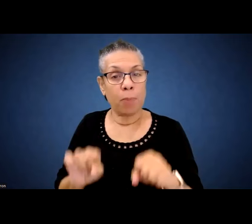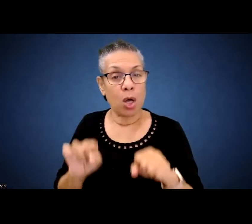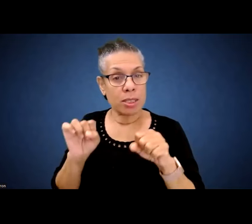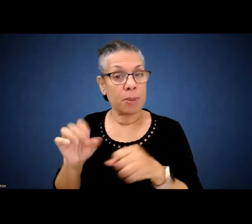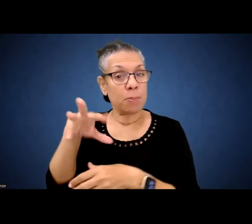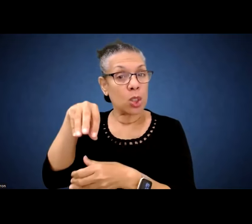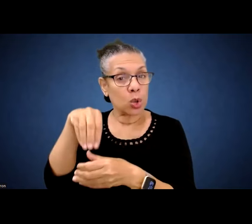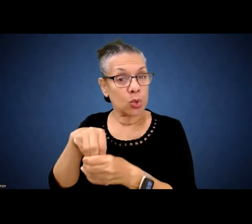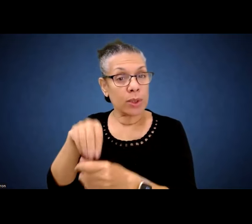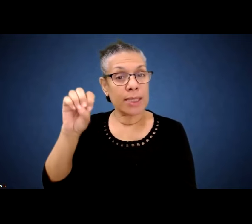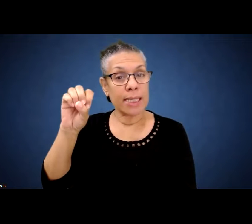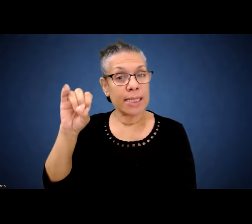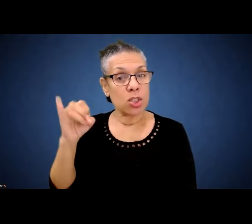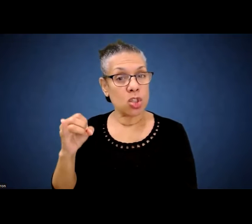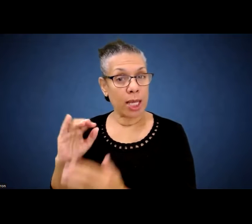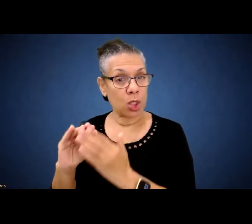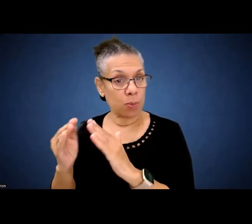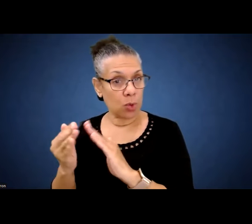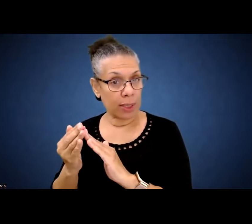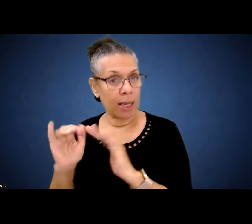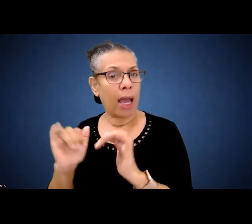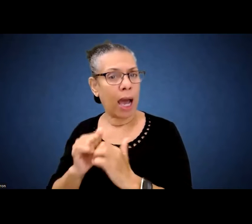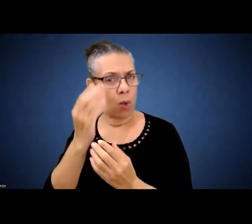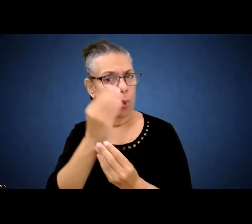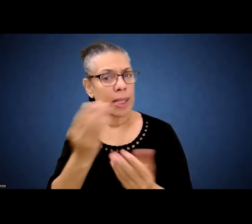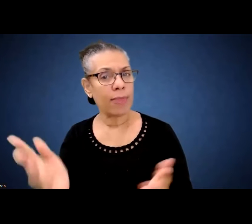included as an EJ community?